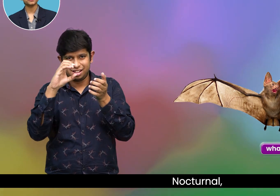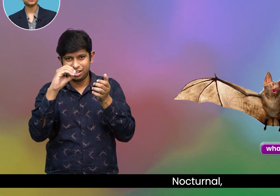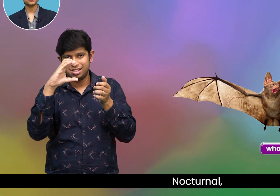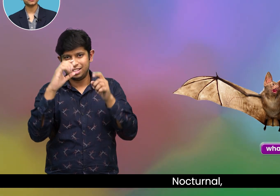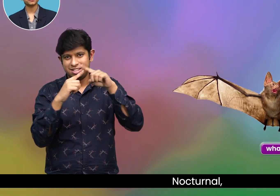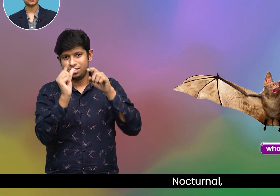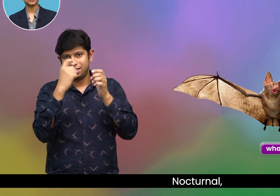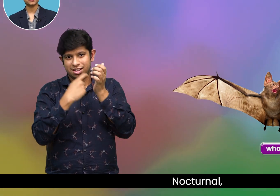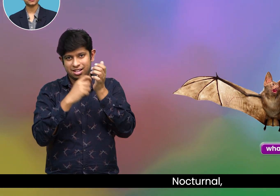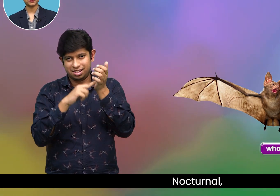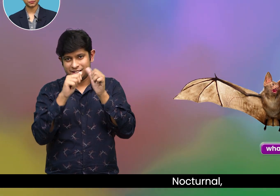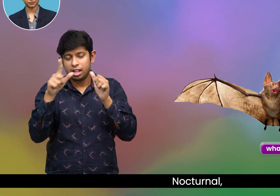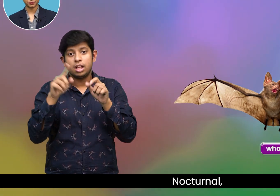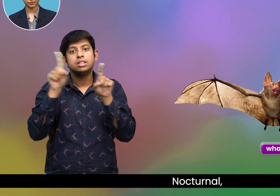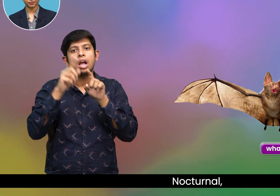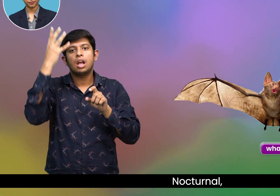Nocturnal.